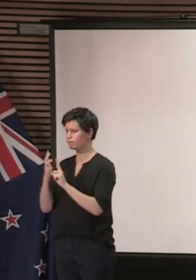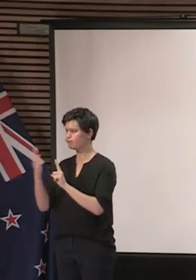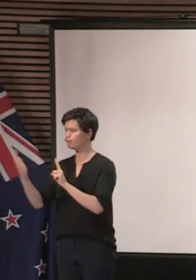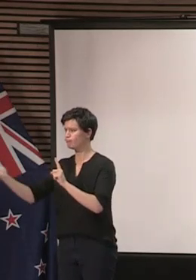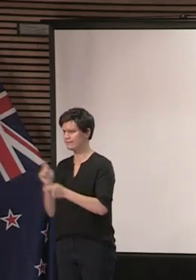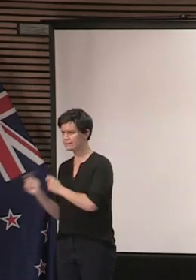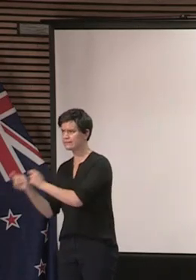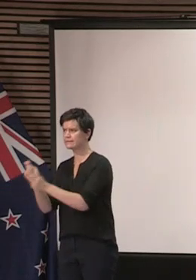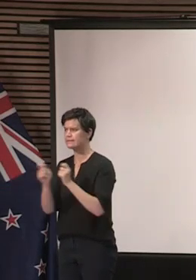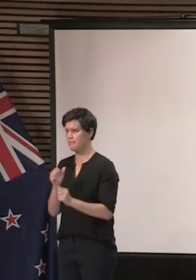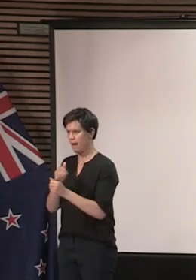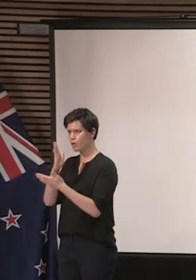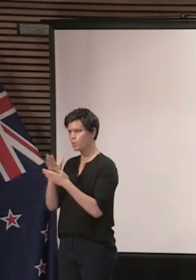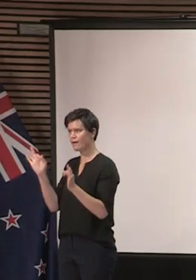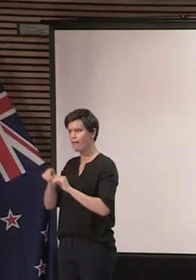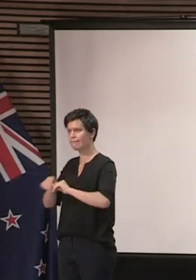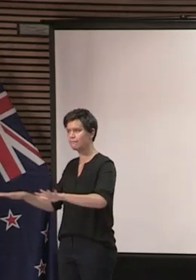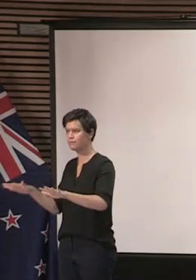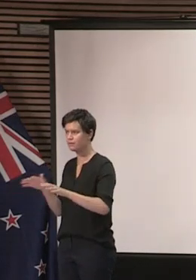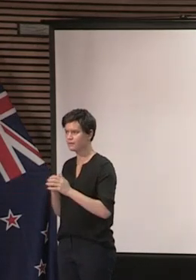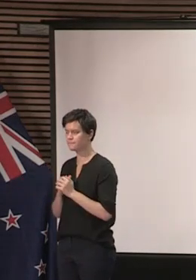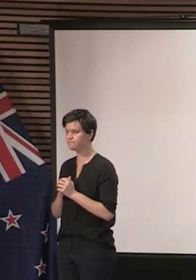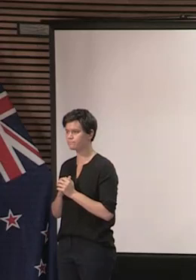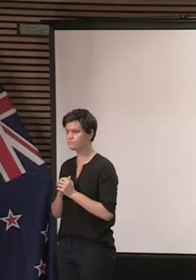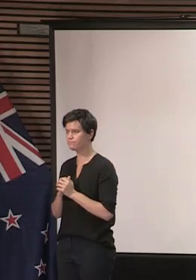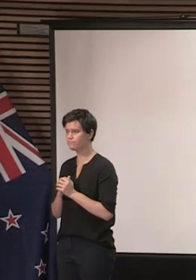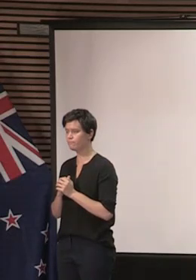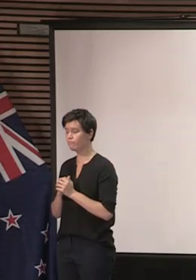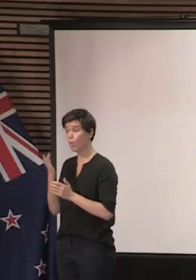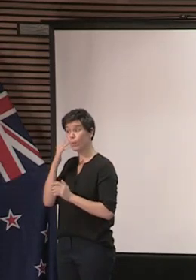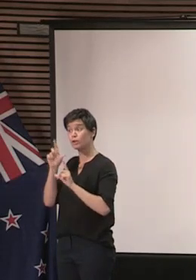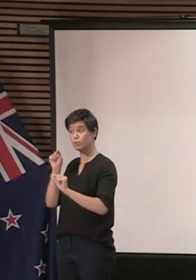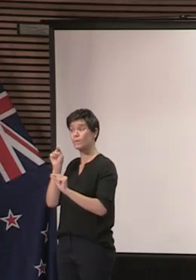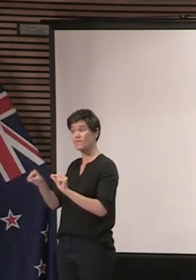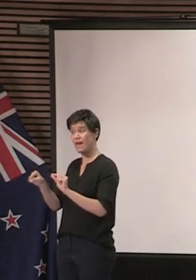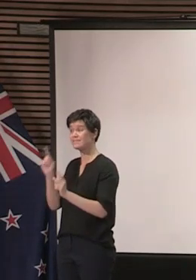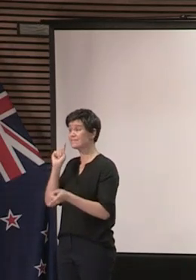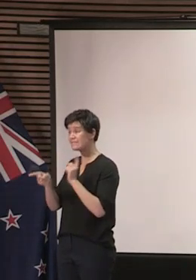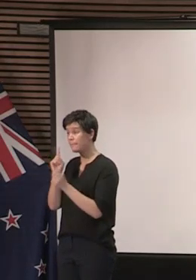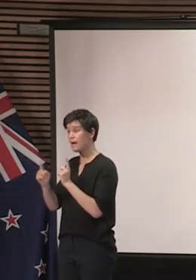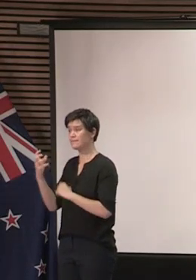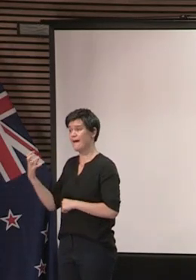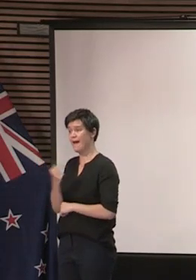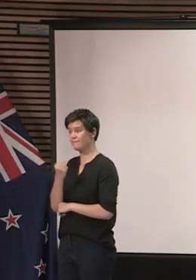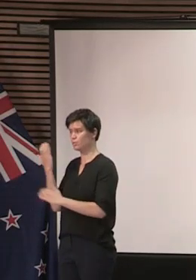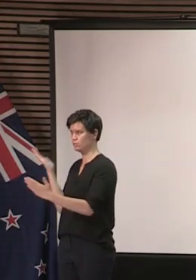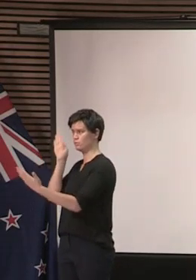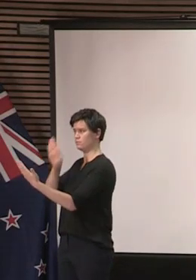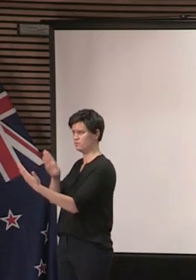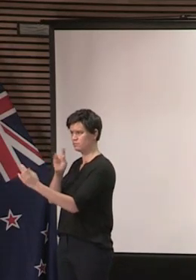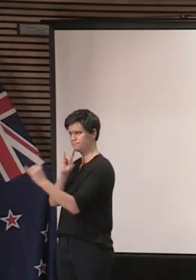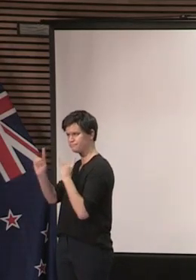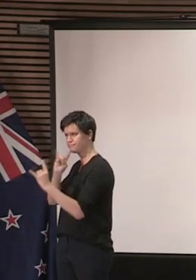also the job that our contact tracers have. They have to go in and conduct sometimes forensic interviews to try and